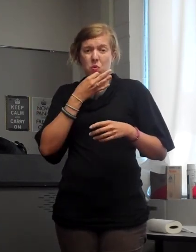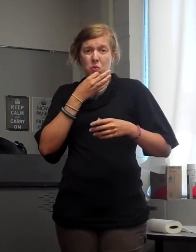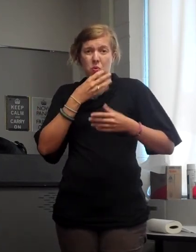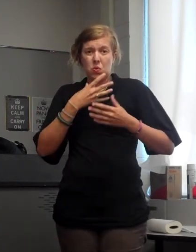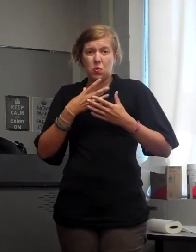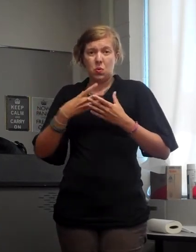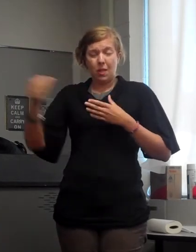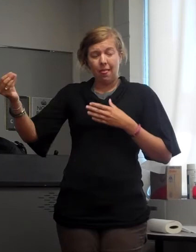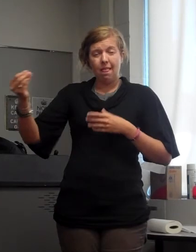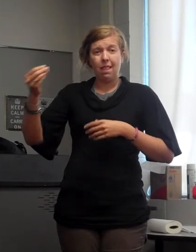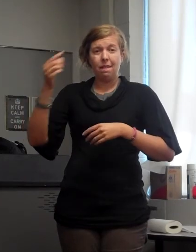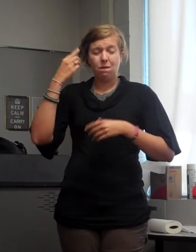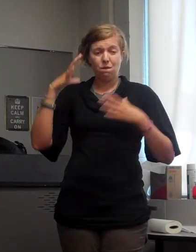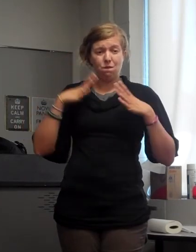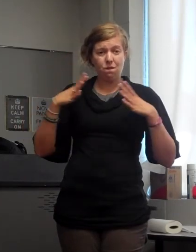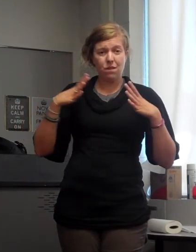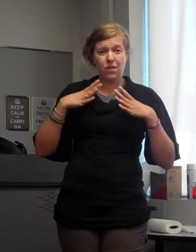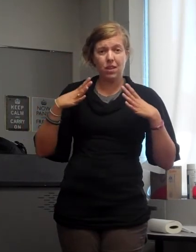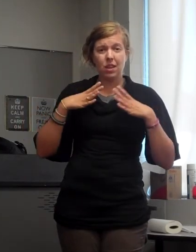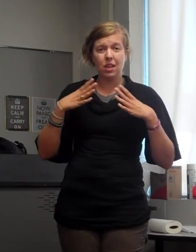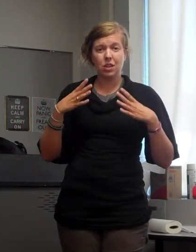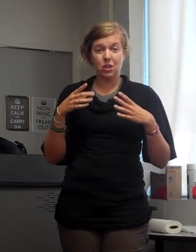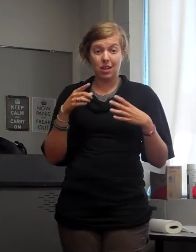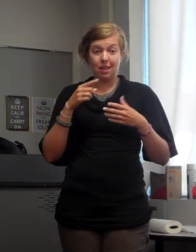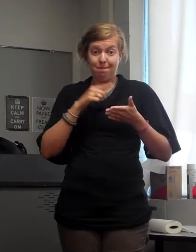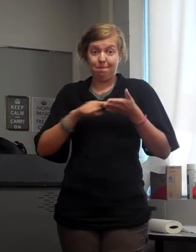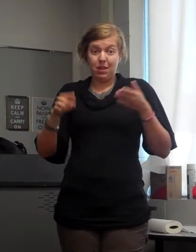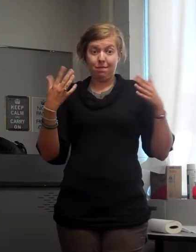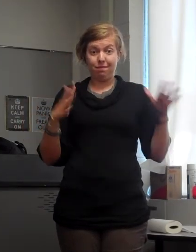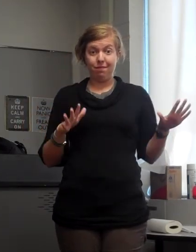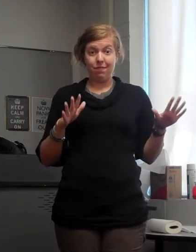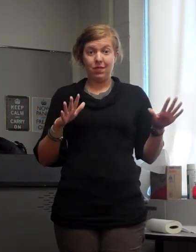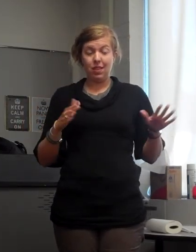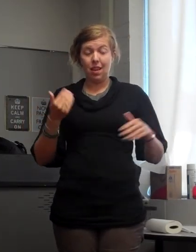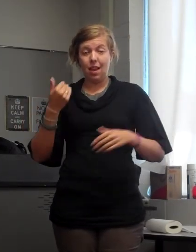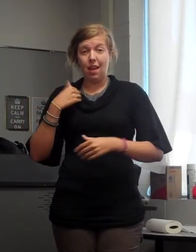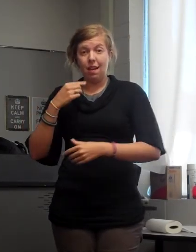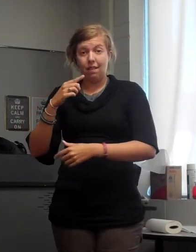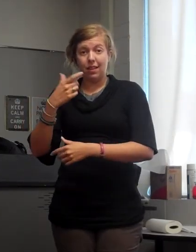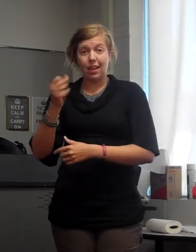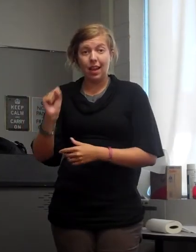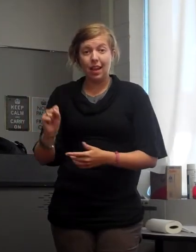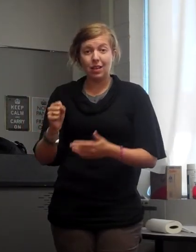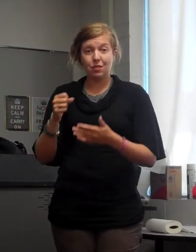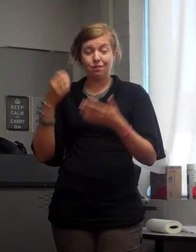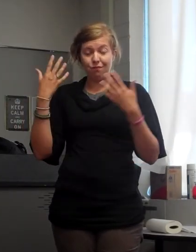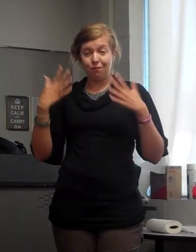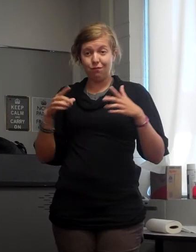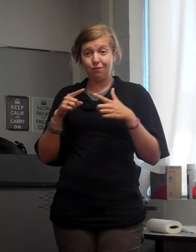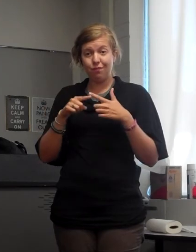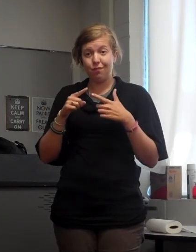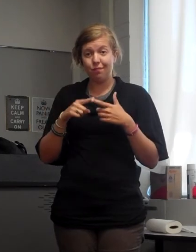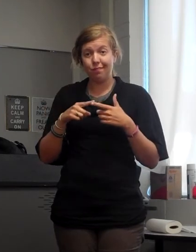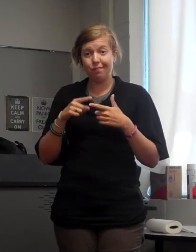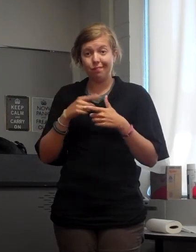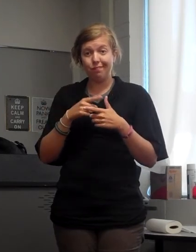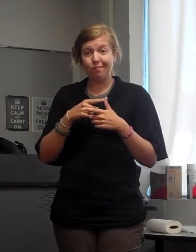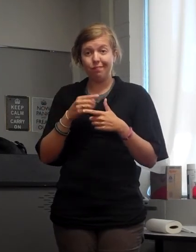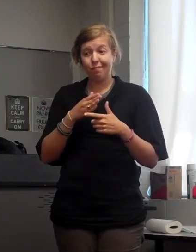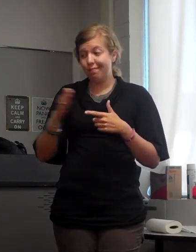paid for. I have my gas money already. We know, approximately how much gas money we're going to need. I have that set aside separately.